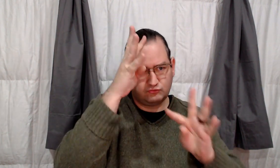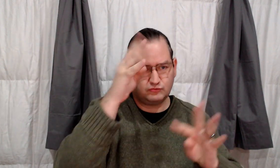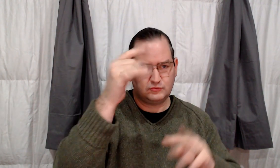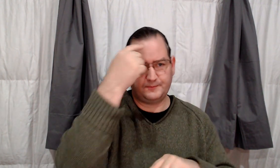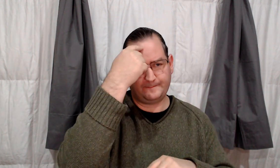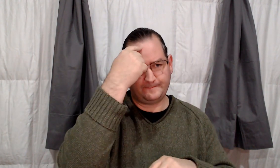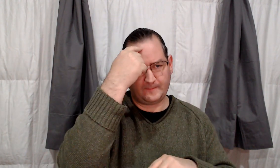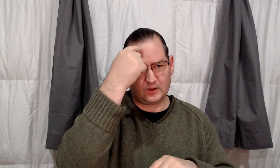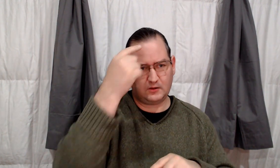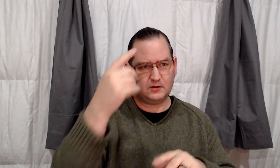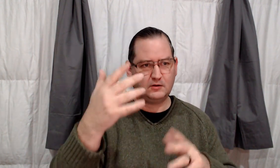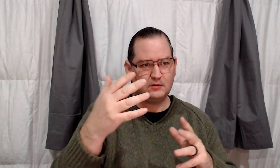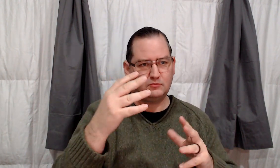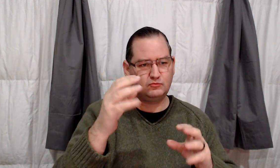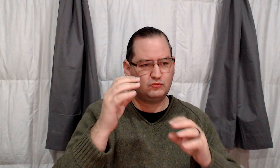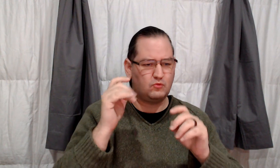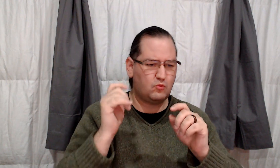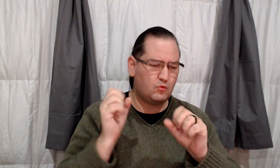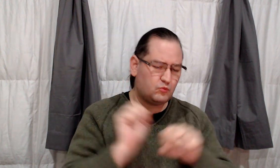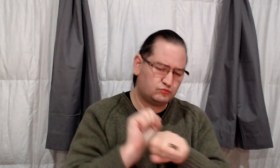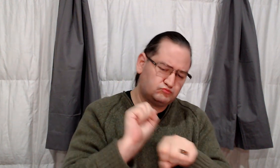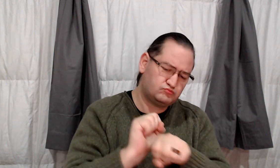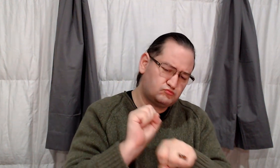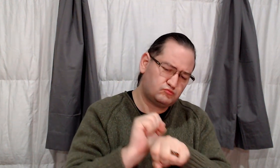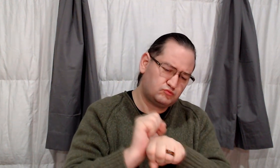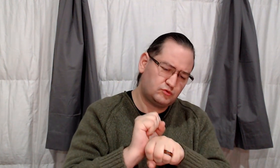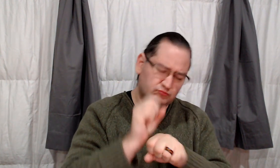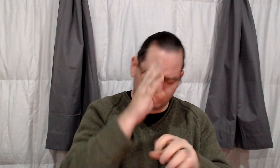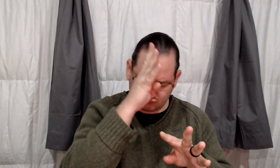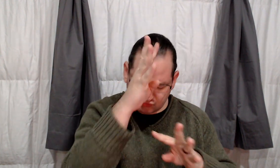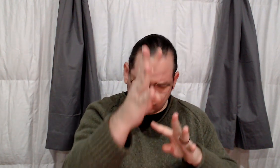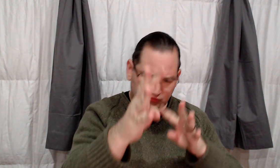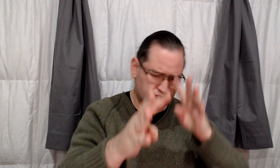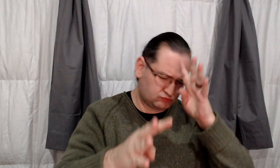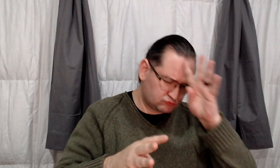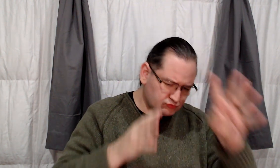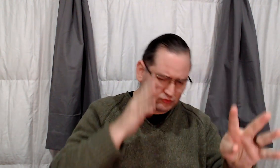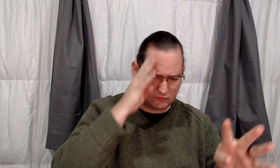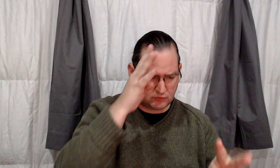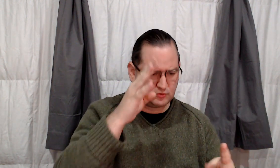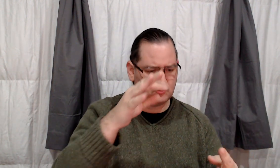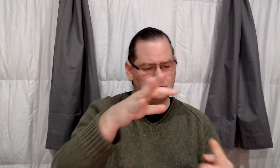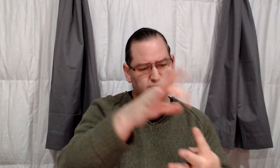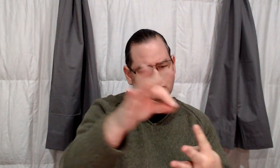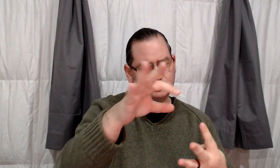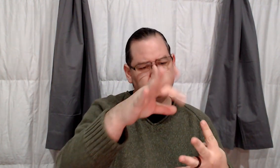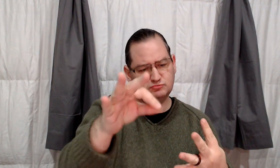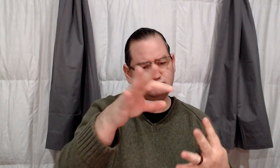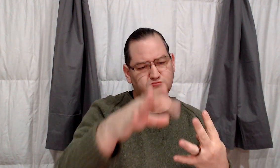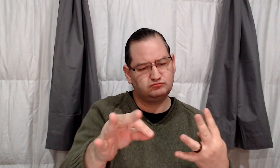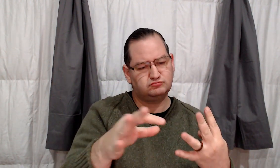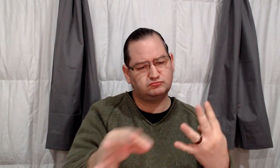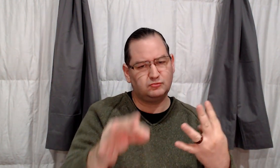work and come up with lots of new choices for you. Something else that part can do for